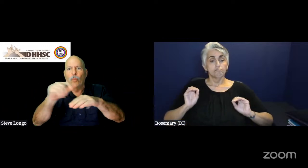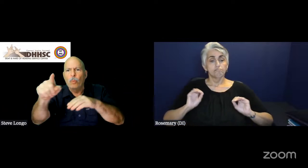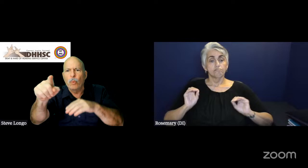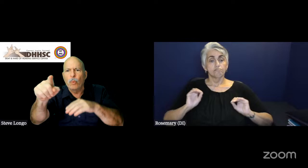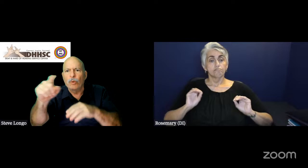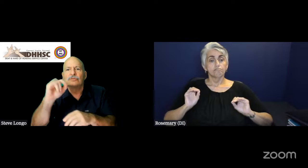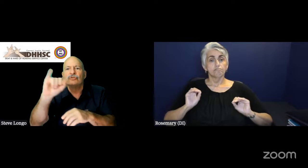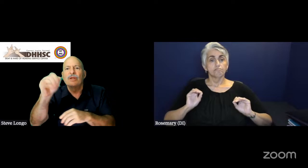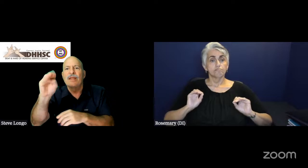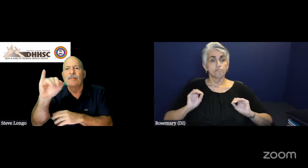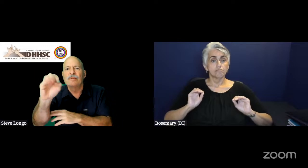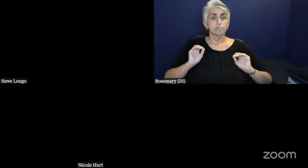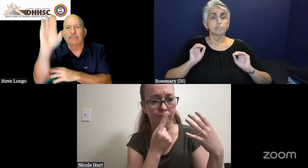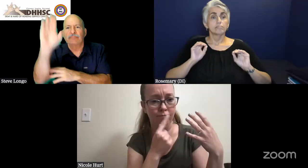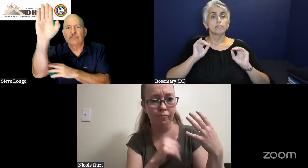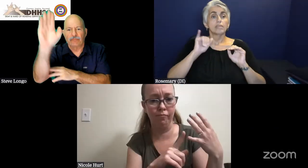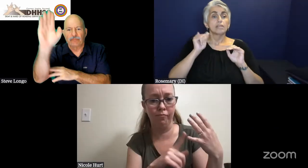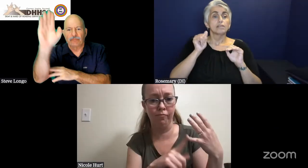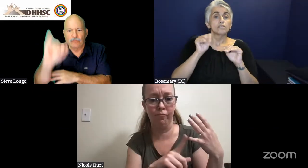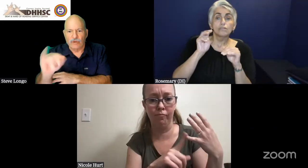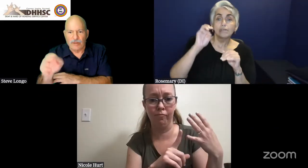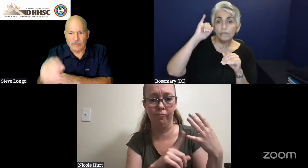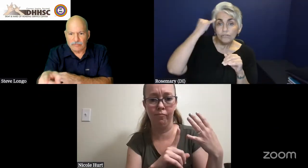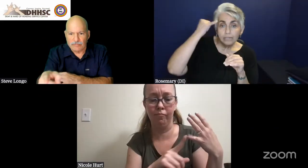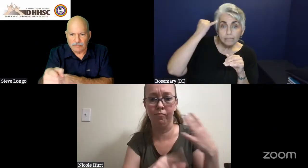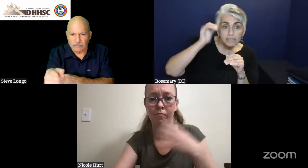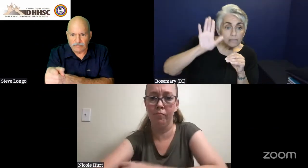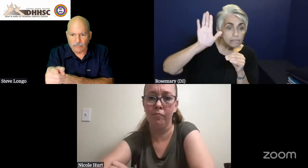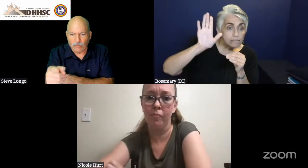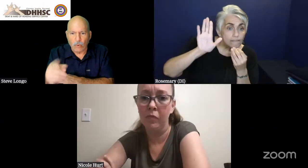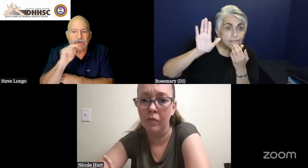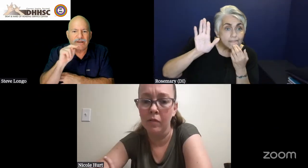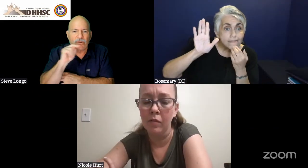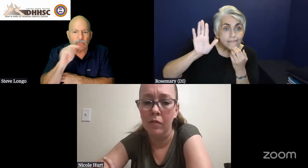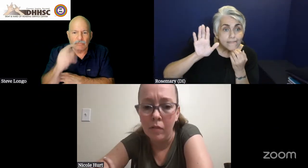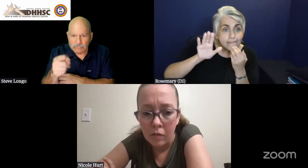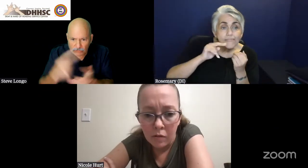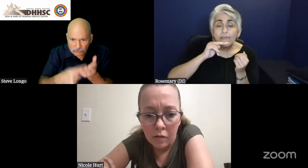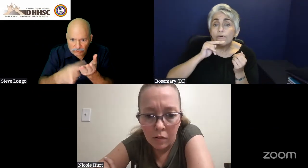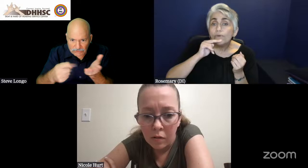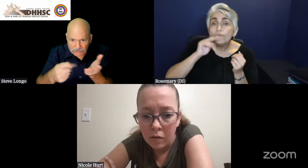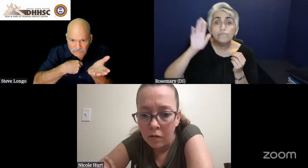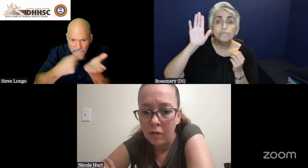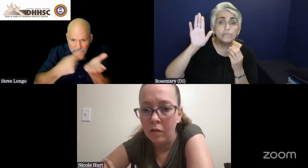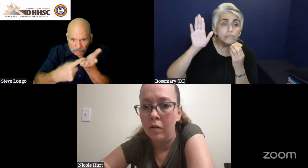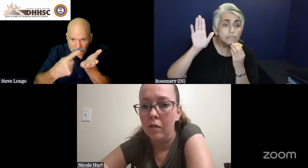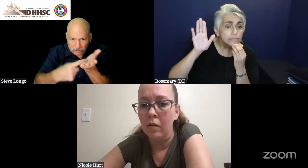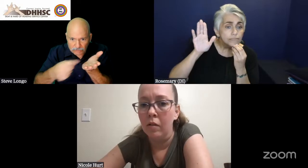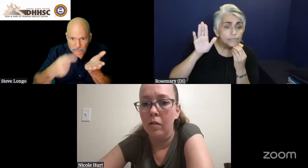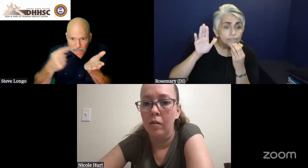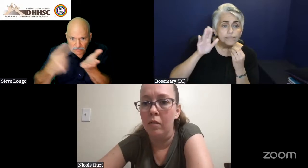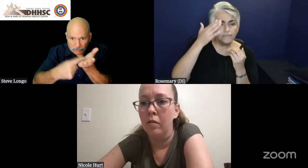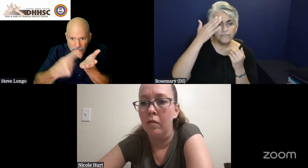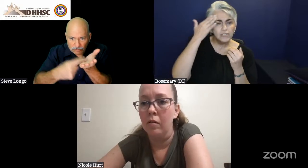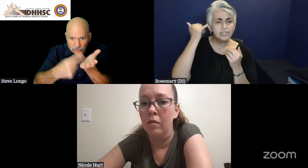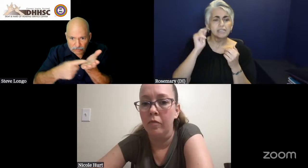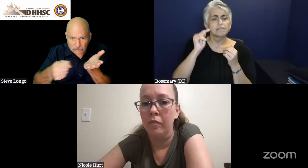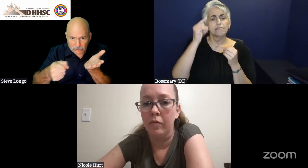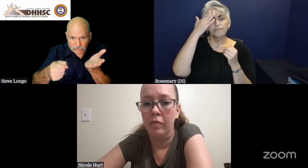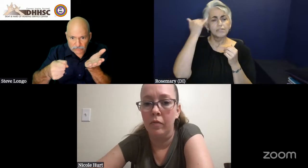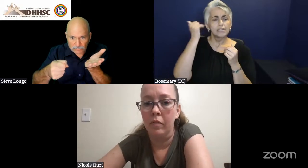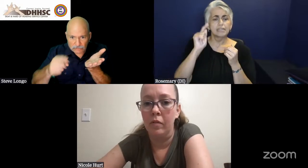Seeing none. Oh, wait. Jamie has a question. Oh, Nicole?